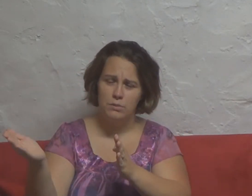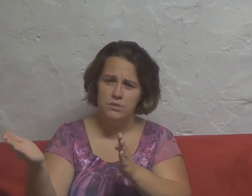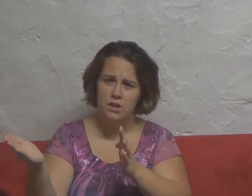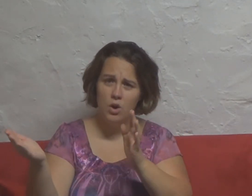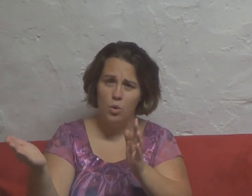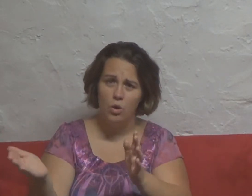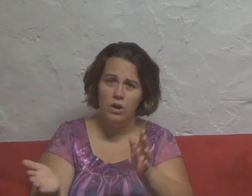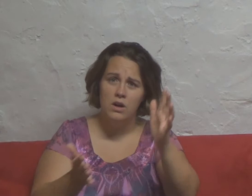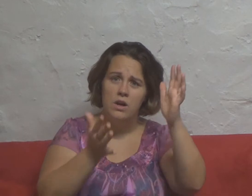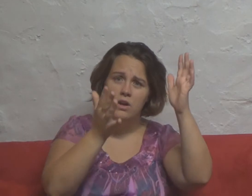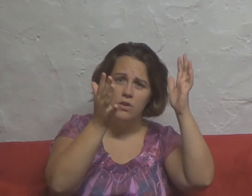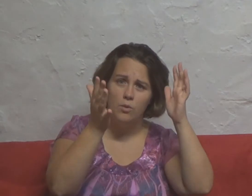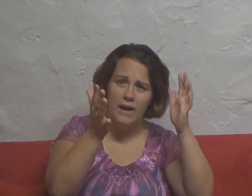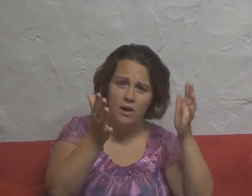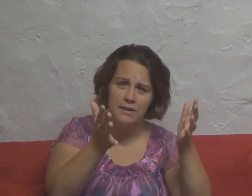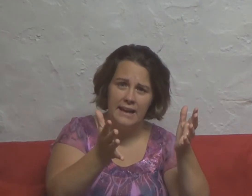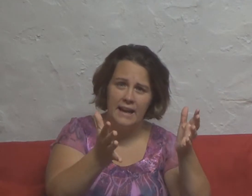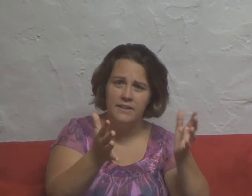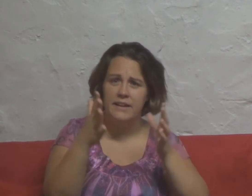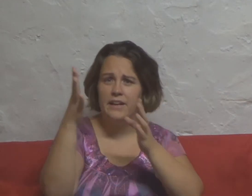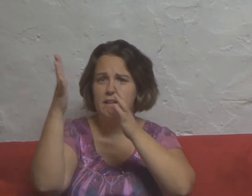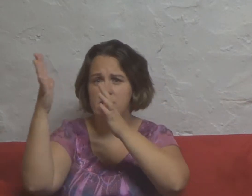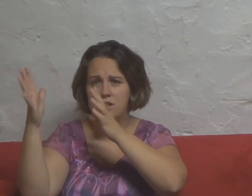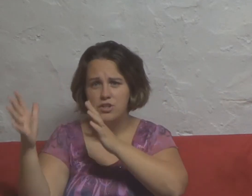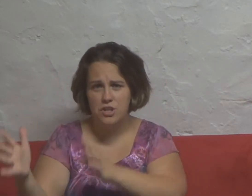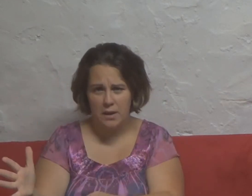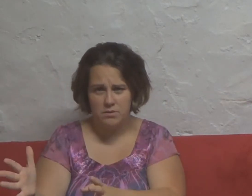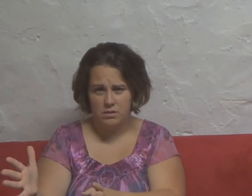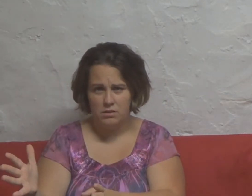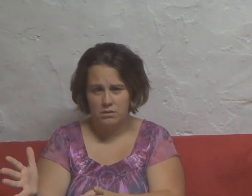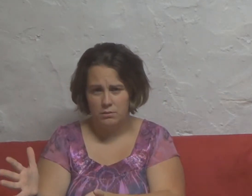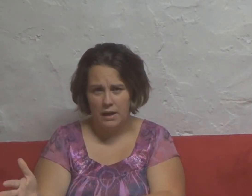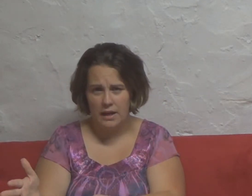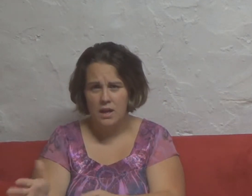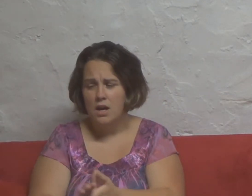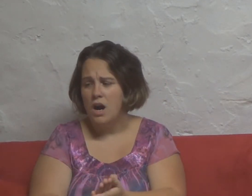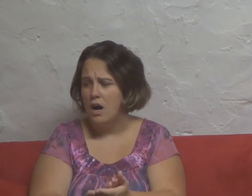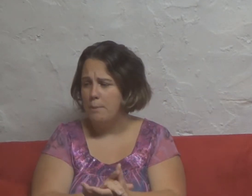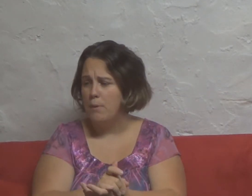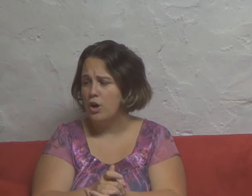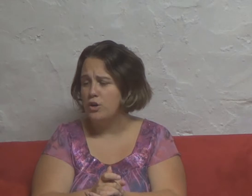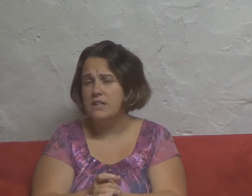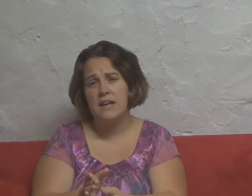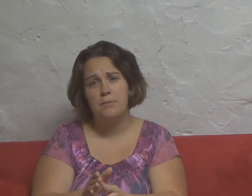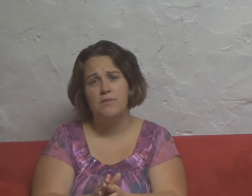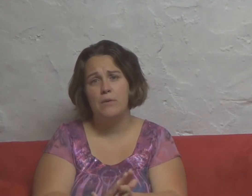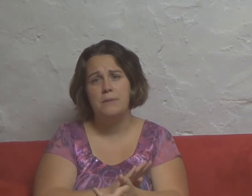forms, or the way our land is shaped. Okay? A good example of that would be